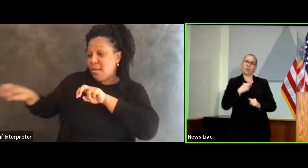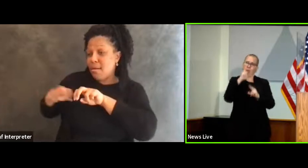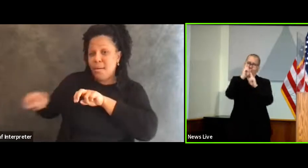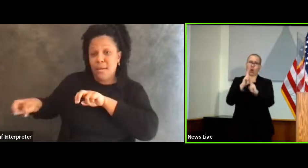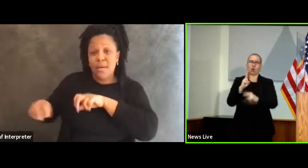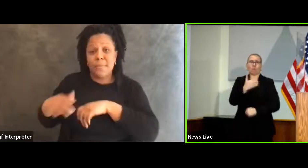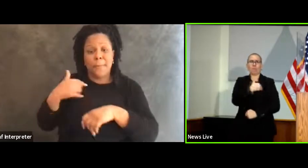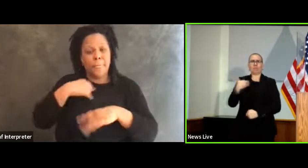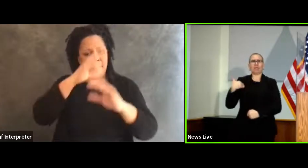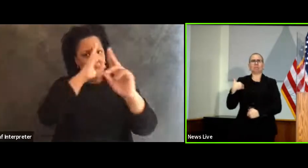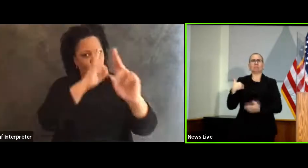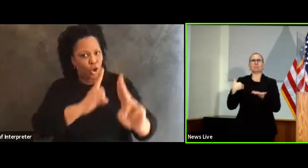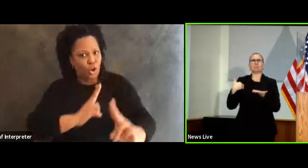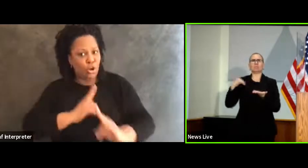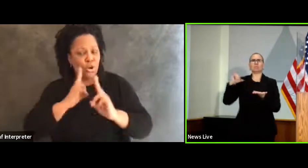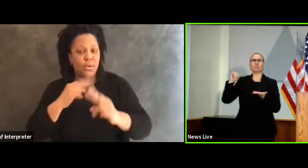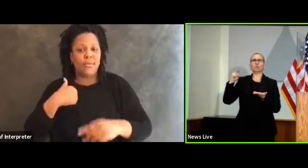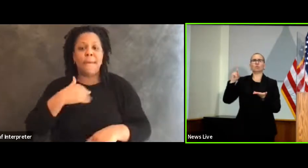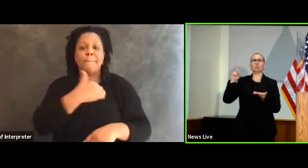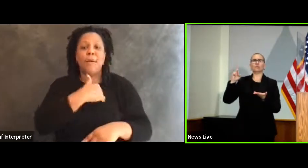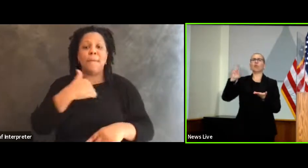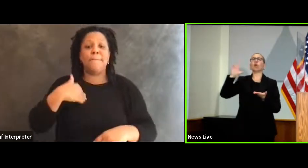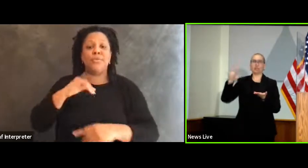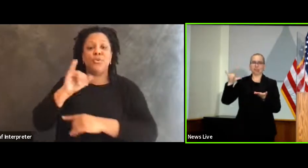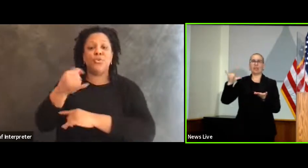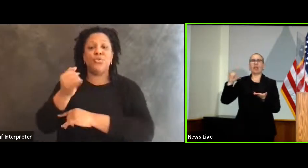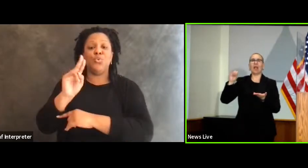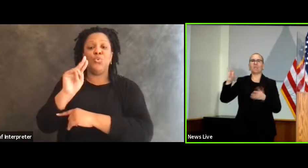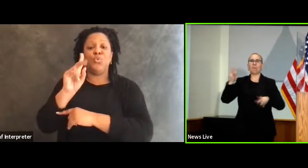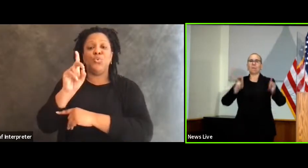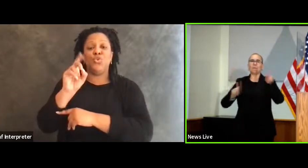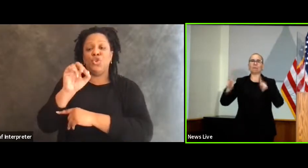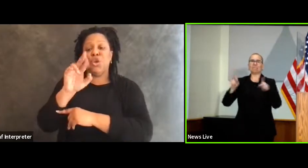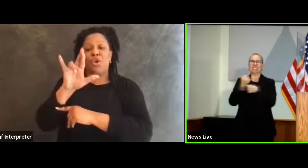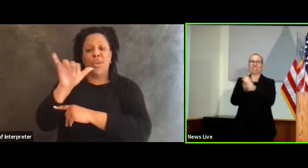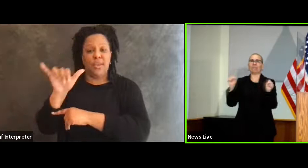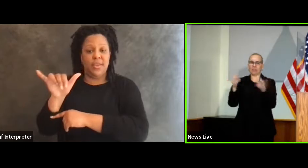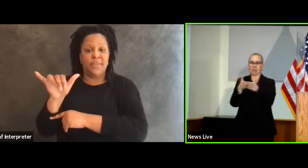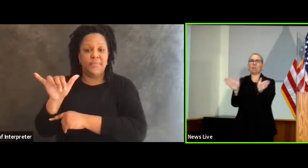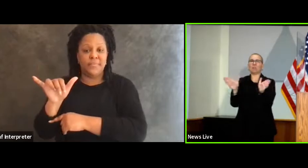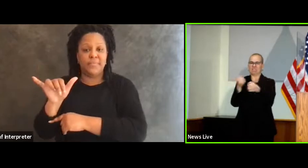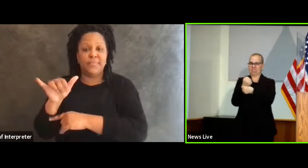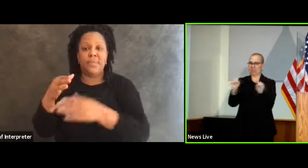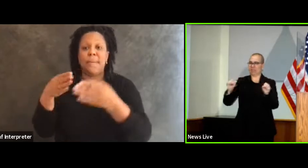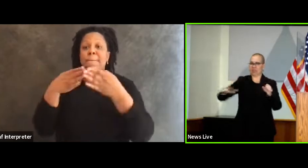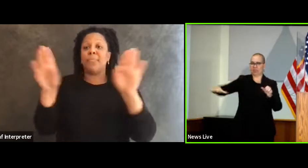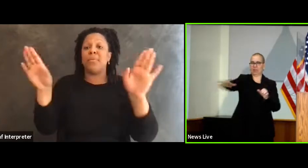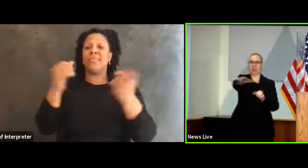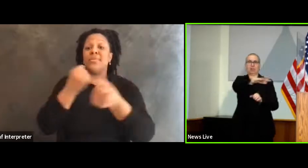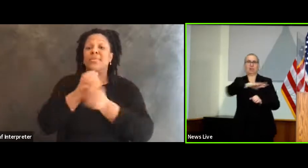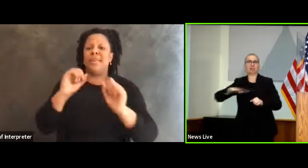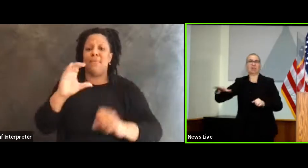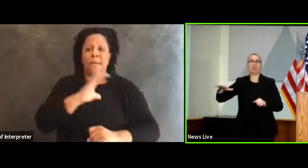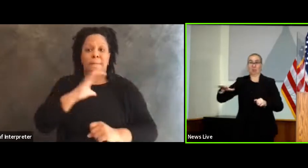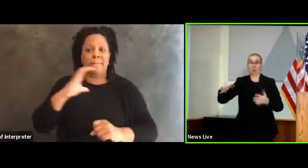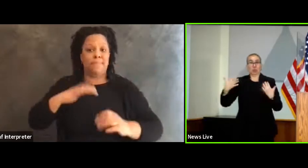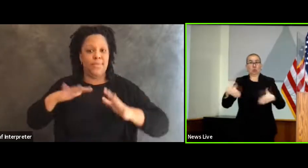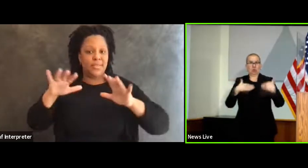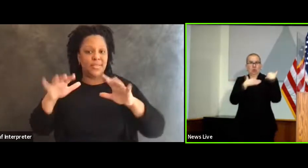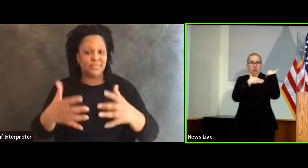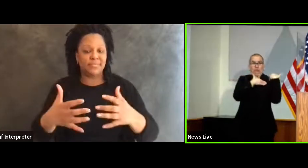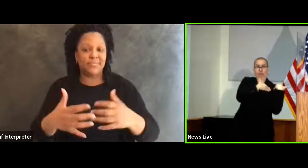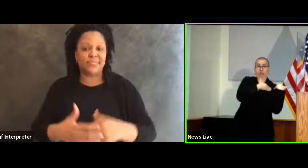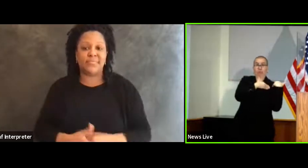Judiciary Public Safety Conference Committee. Perhaps the greatest responsibility for government is to